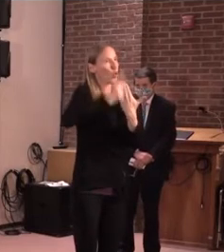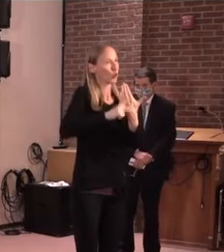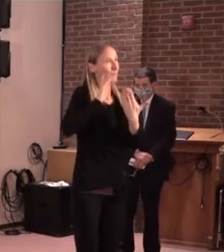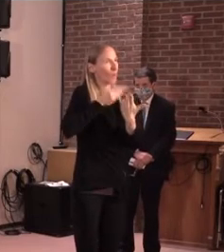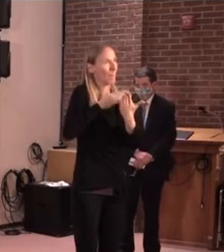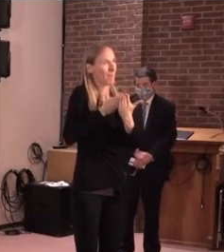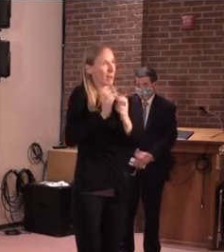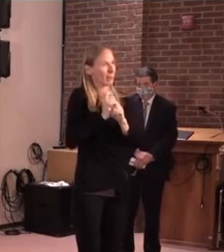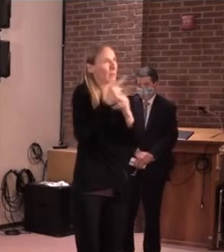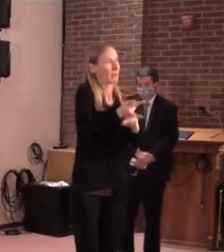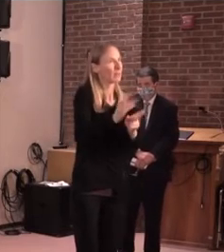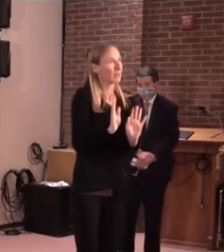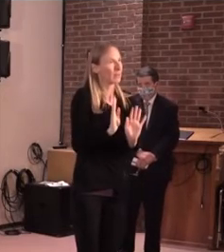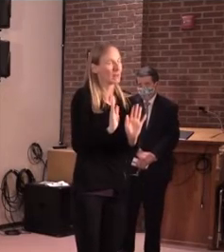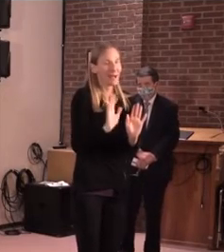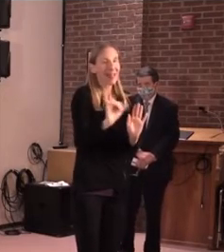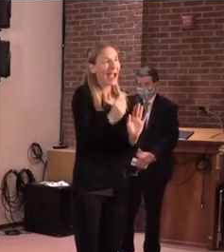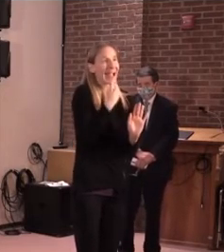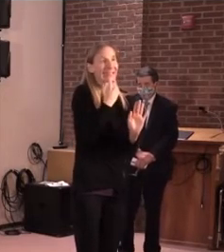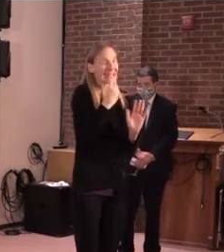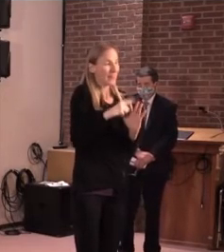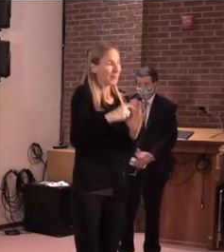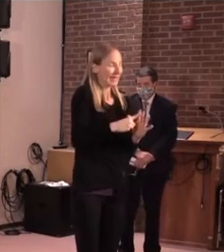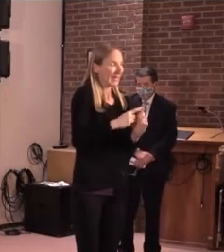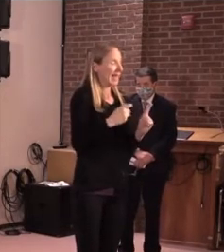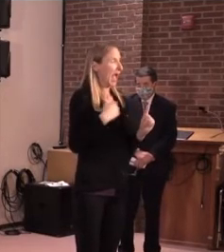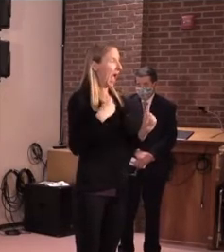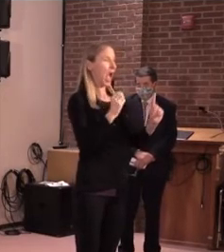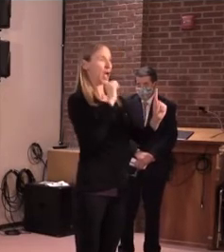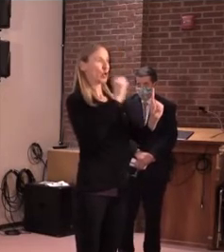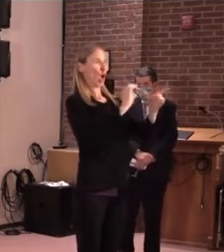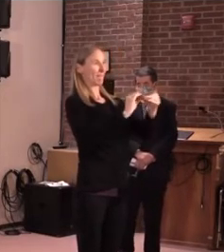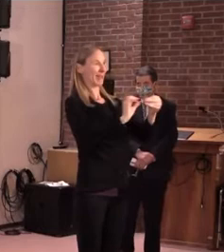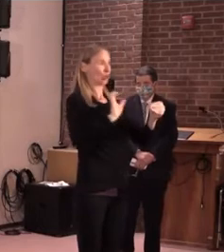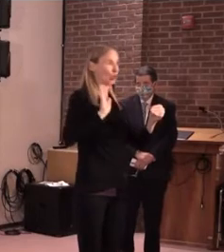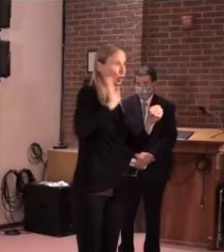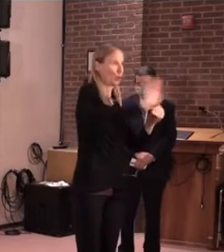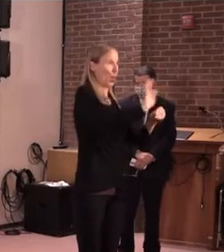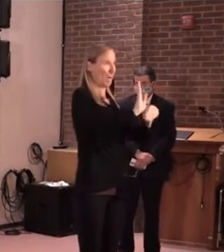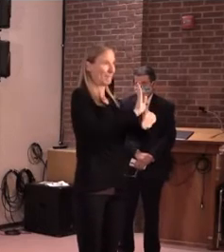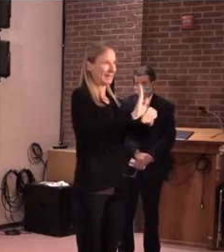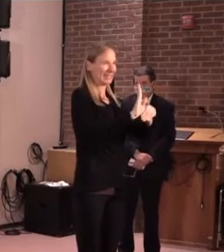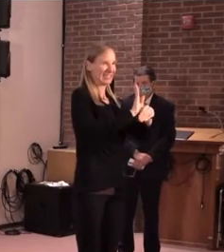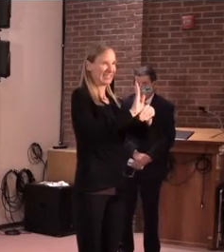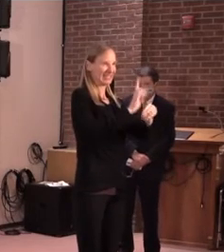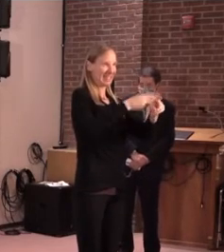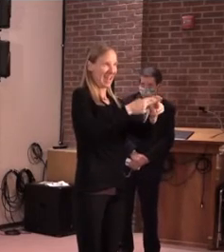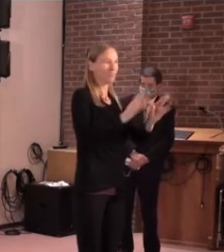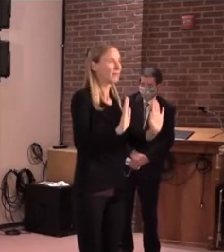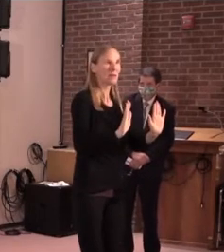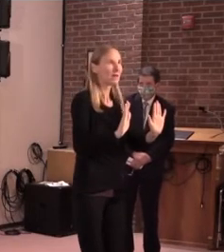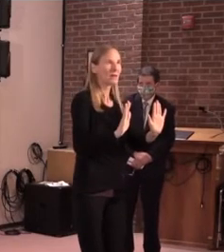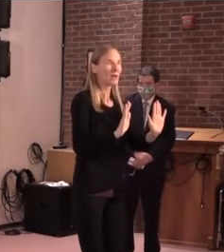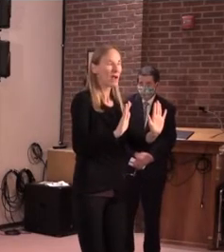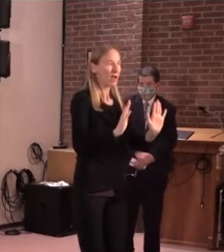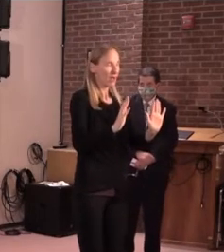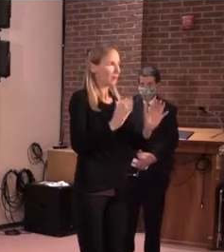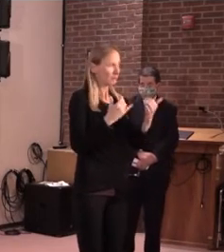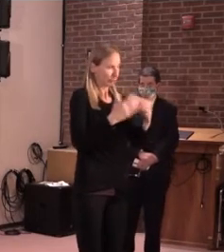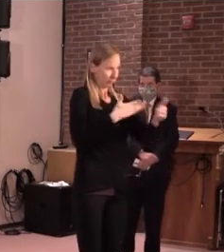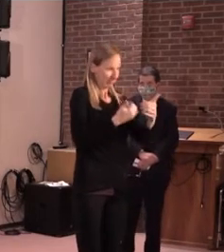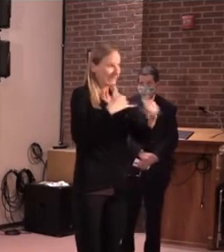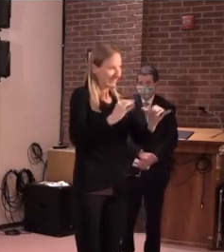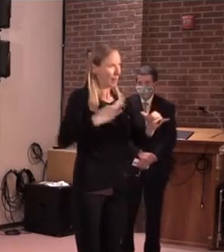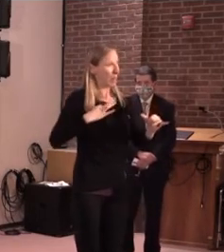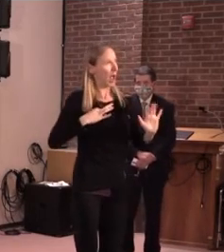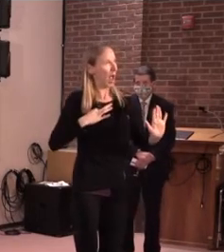So like okay, I said in the beginning, if you don't hear, if you don't hear your business sector being spoken about